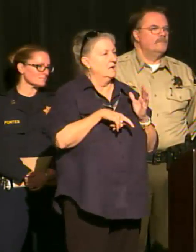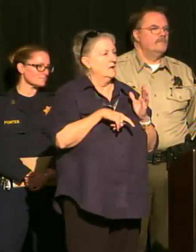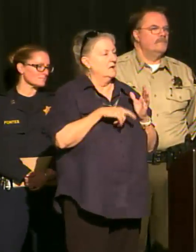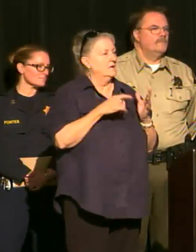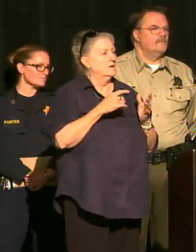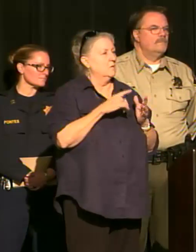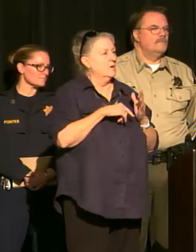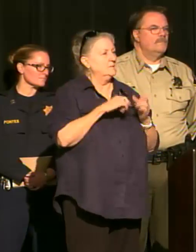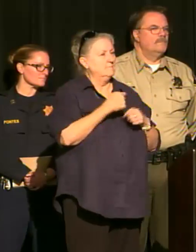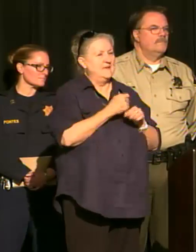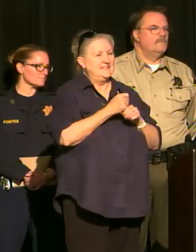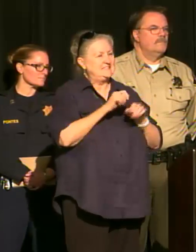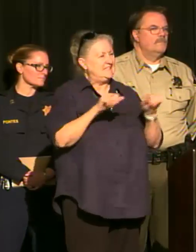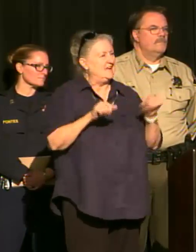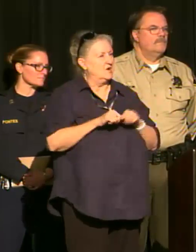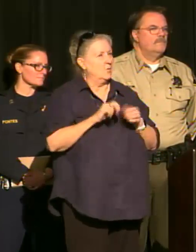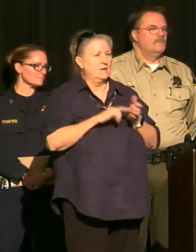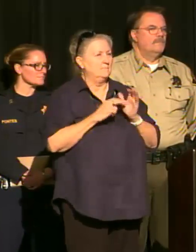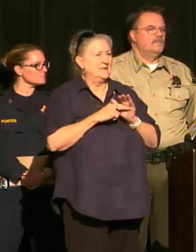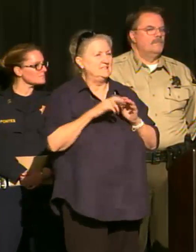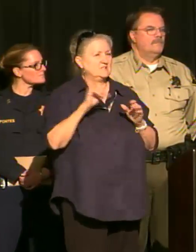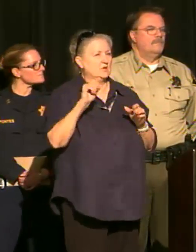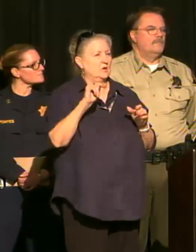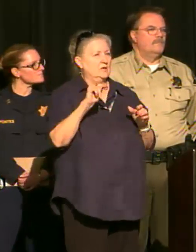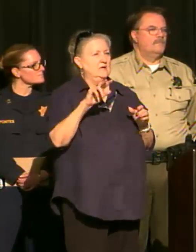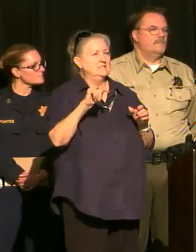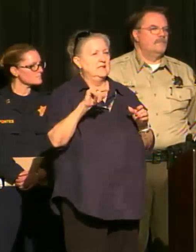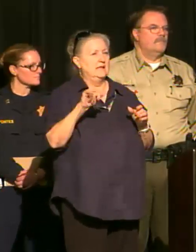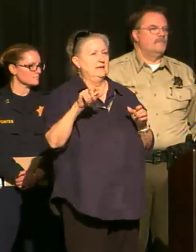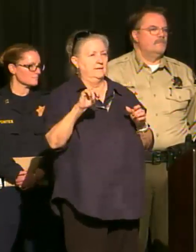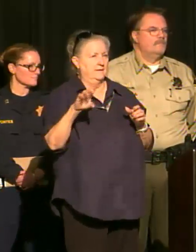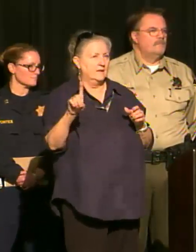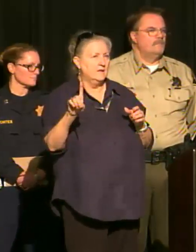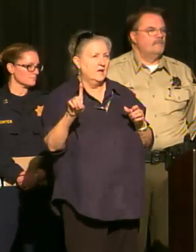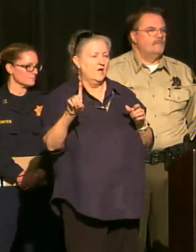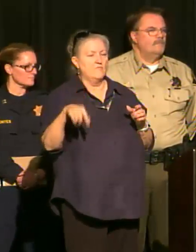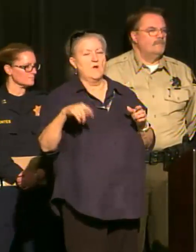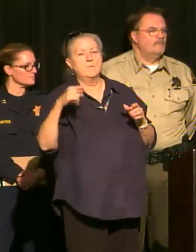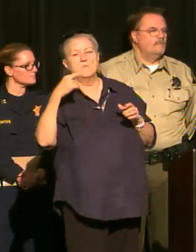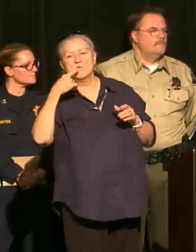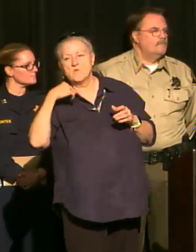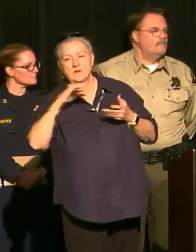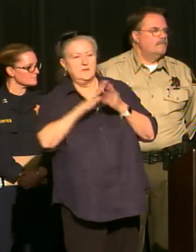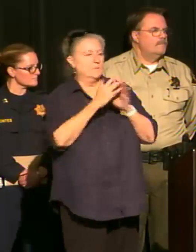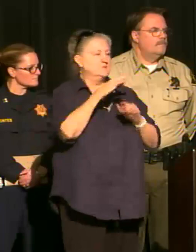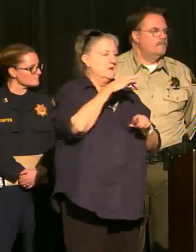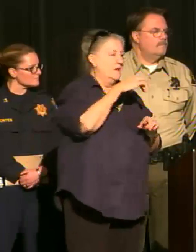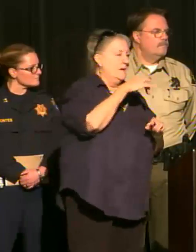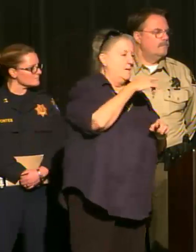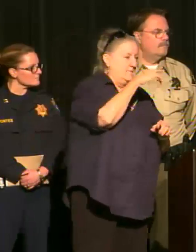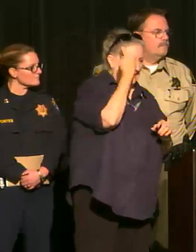area contained. What are you looking for to change it from the red line to the black line, basically?